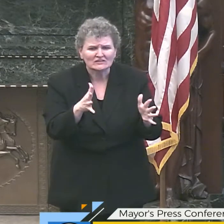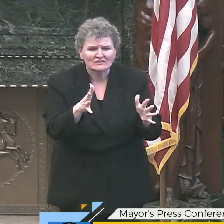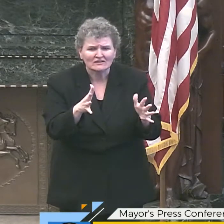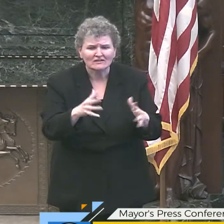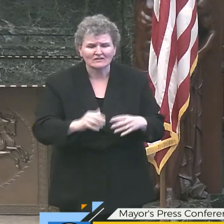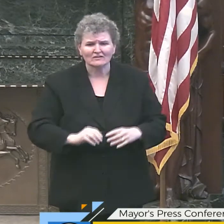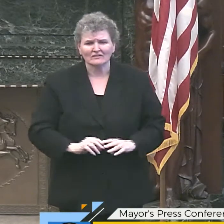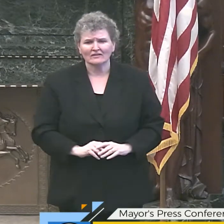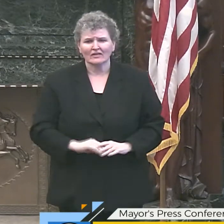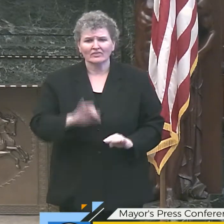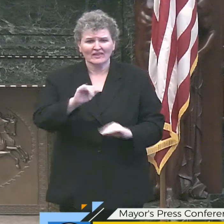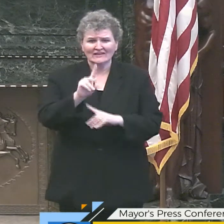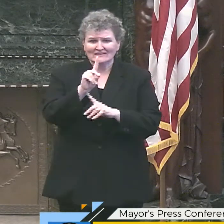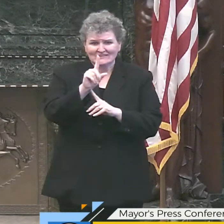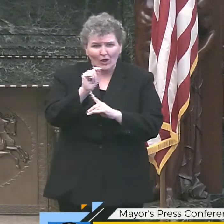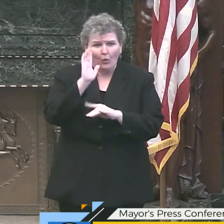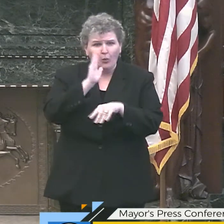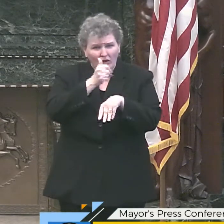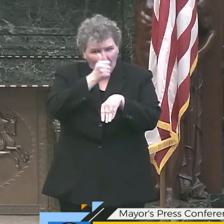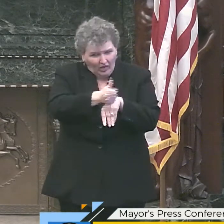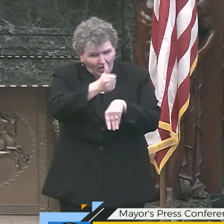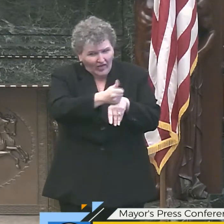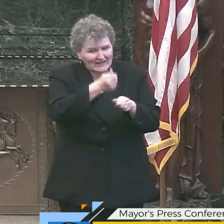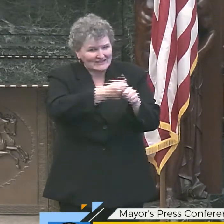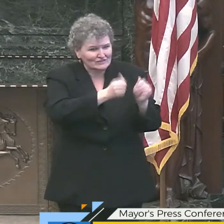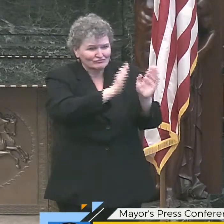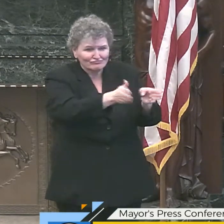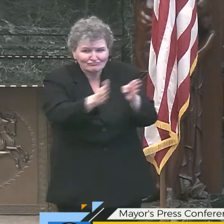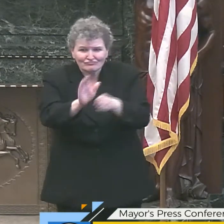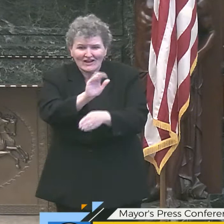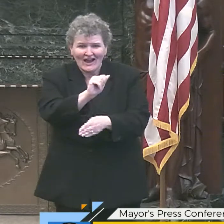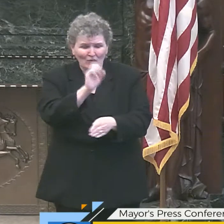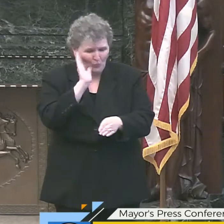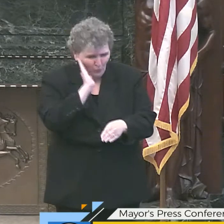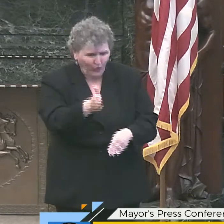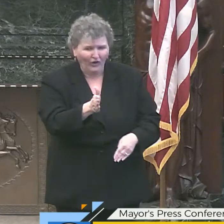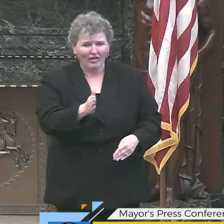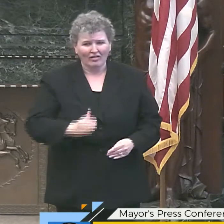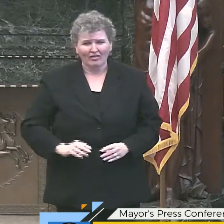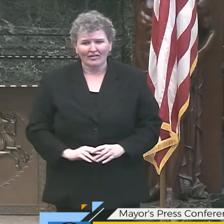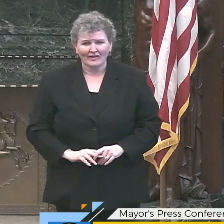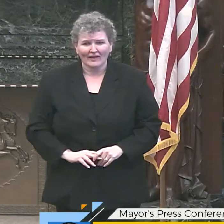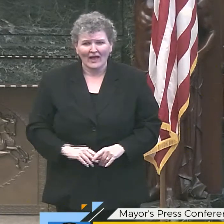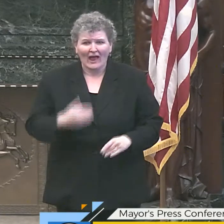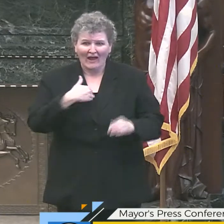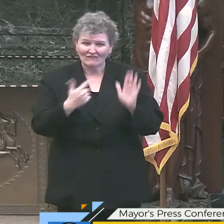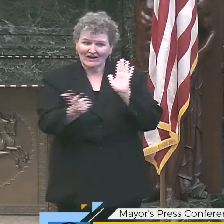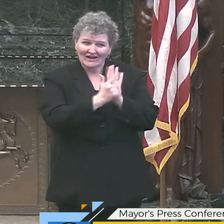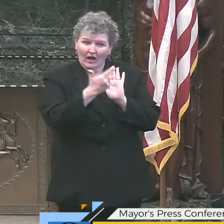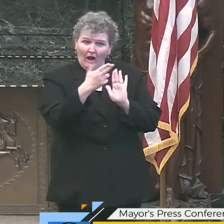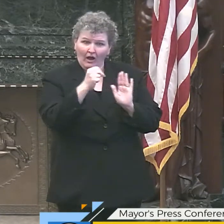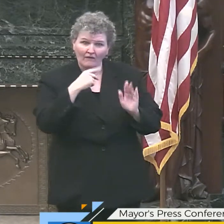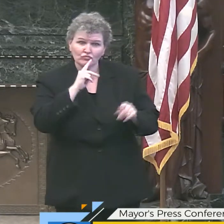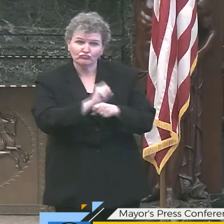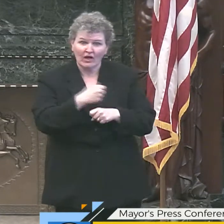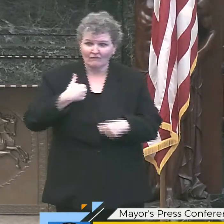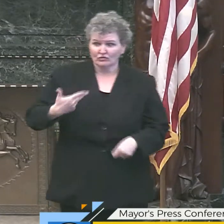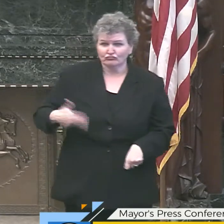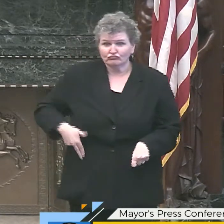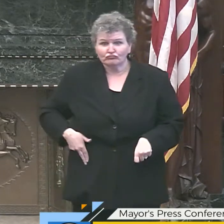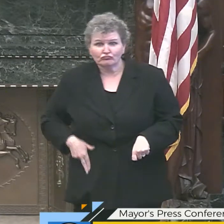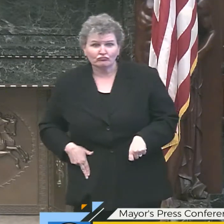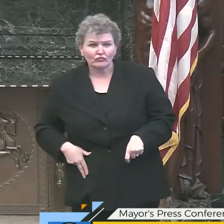cases going forward. There needs to be some consequences for carrying a legal gun in Philadelphia, especially if you're a convicted